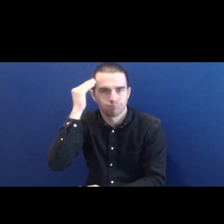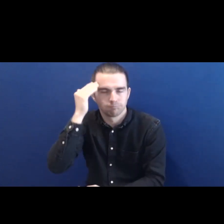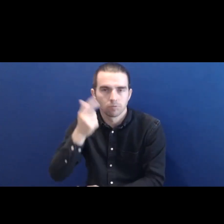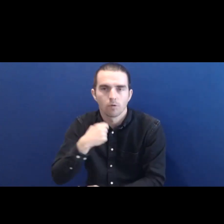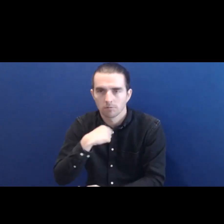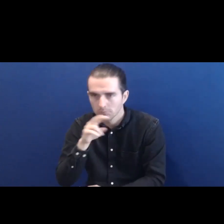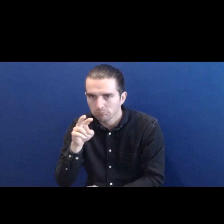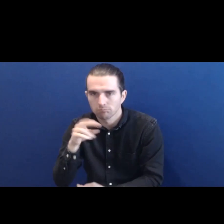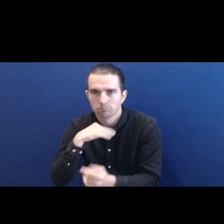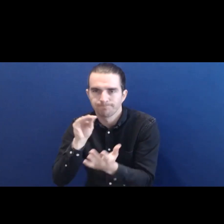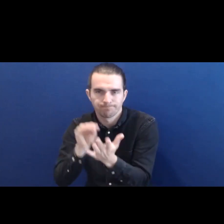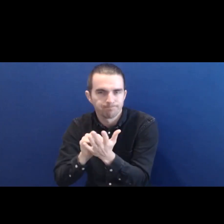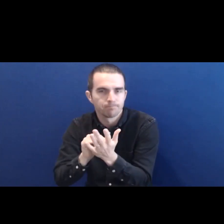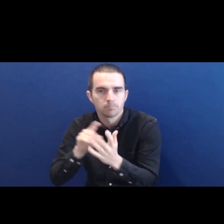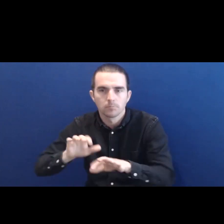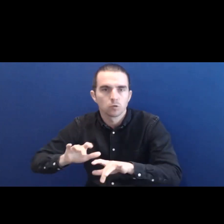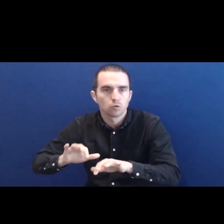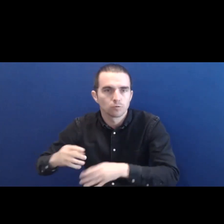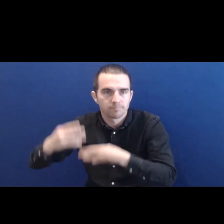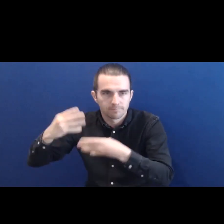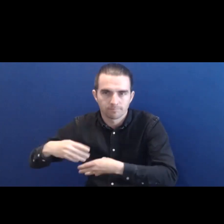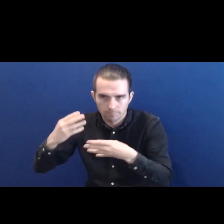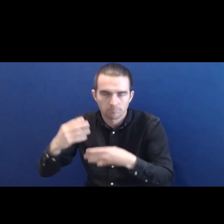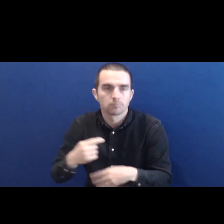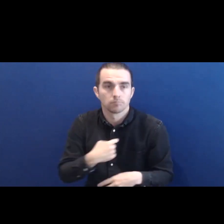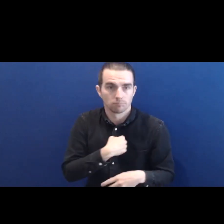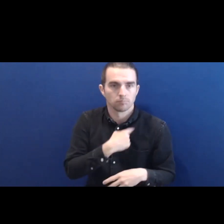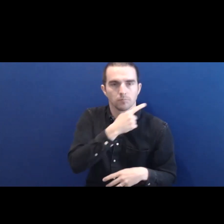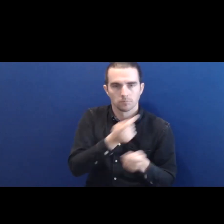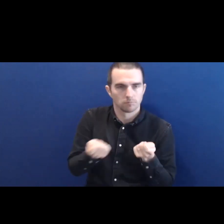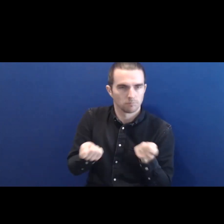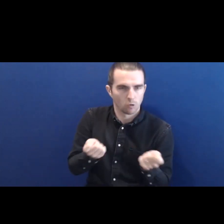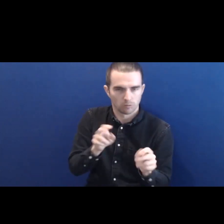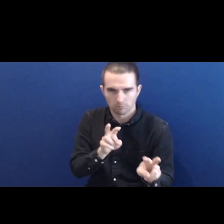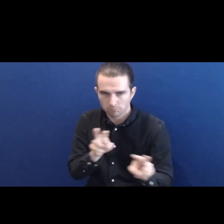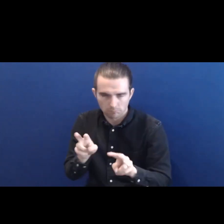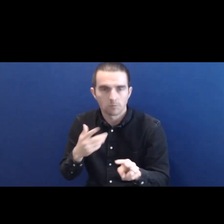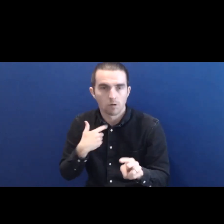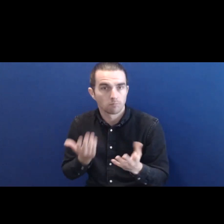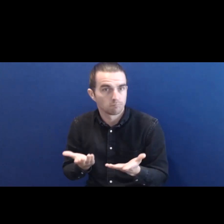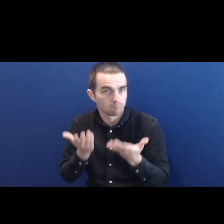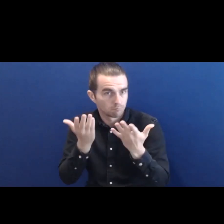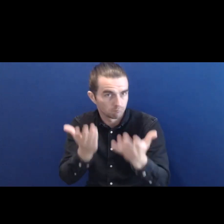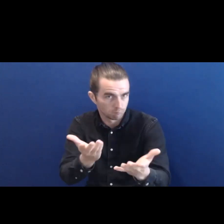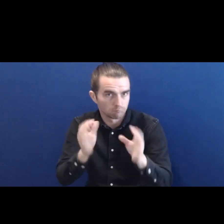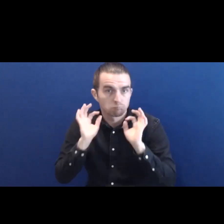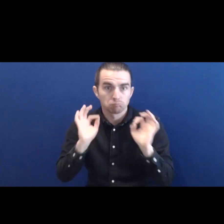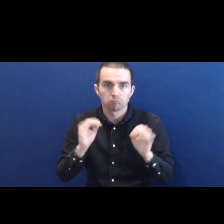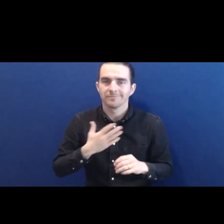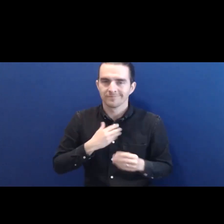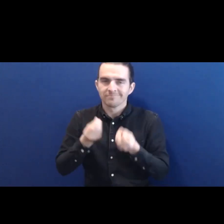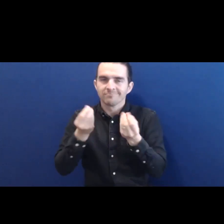floor. Okay, so that's all the housekeeping sorted out. So I'm going to pass on